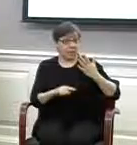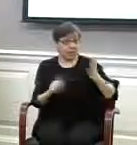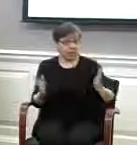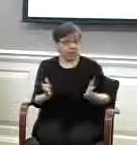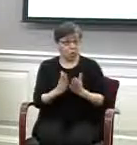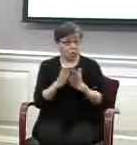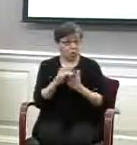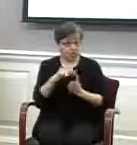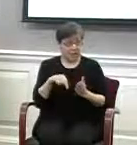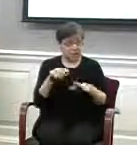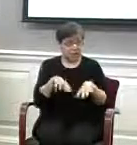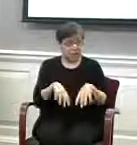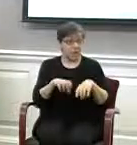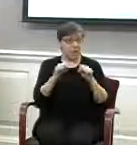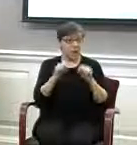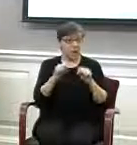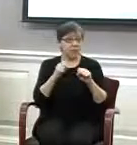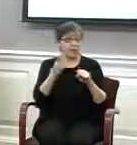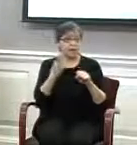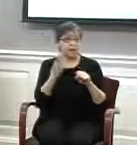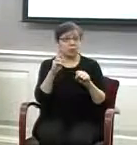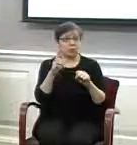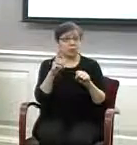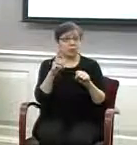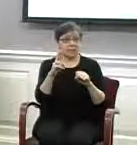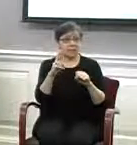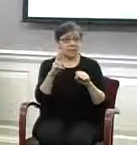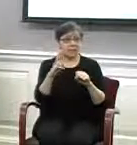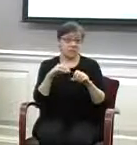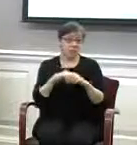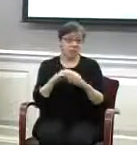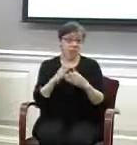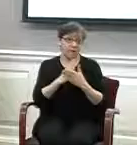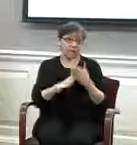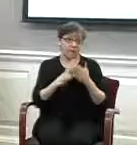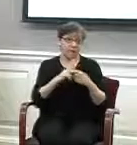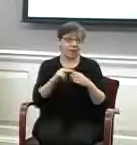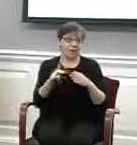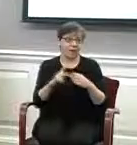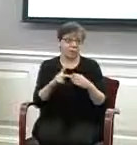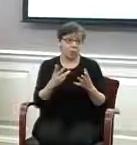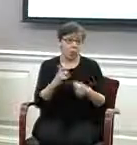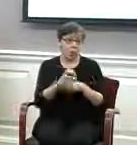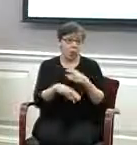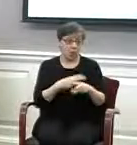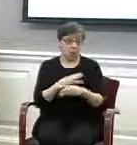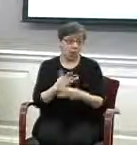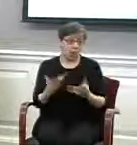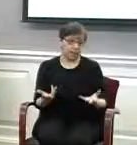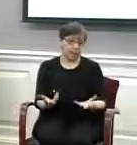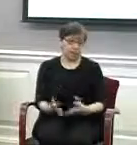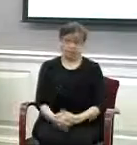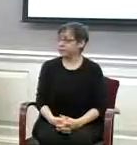idea of human rights as kind of part of their professional qualification?